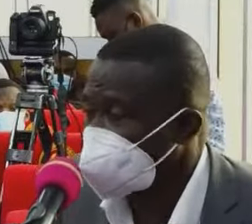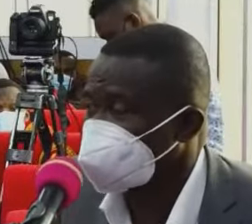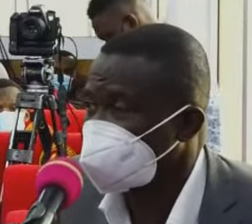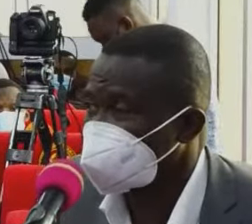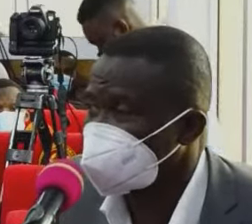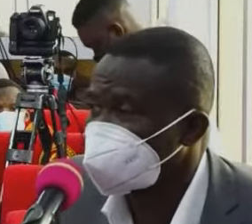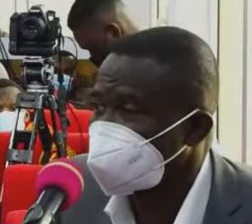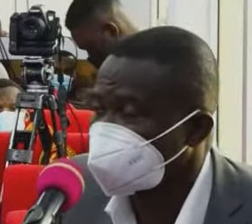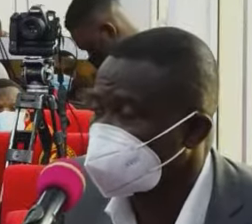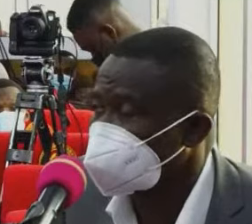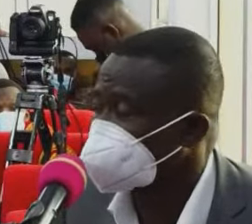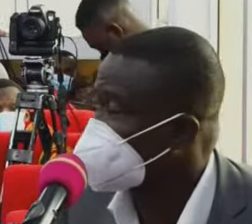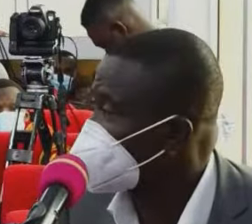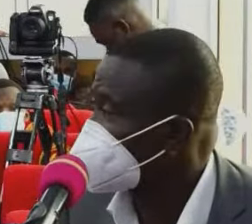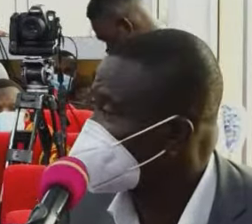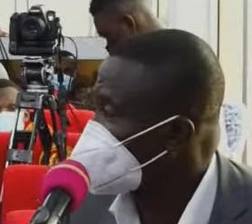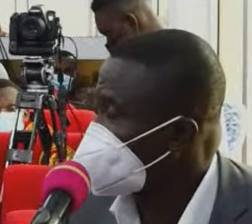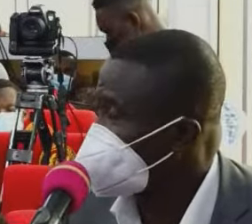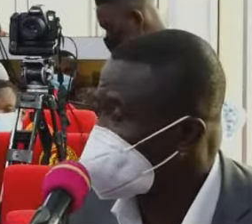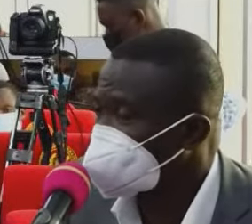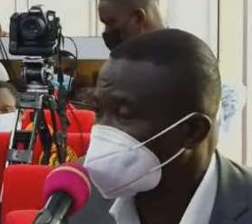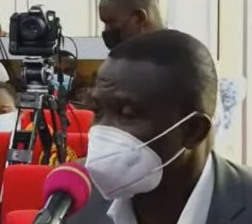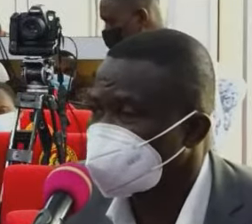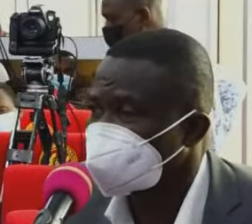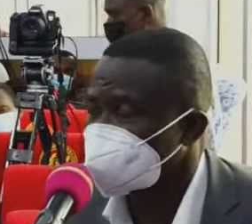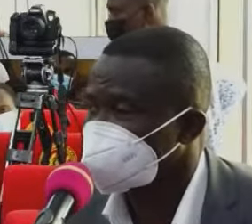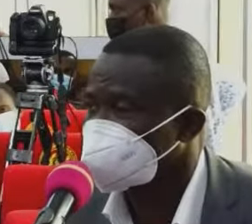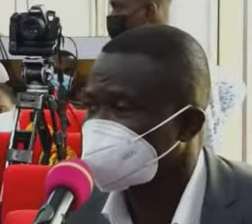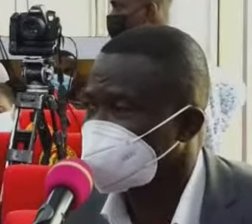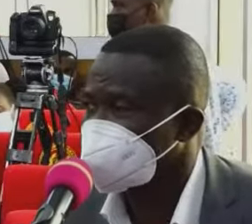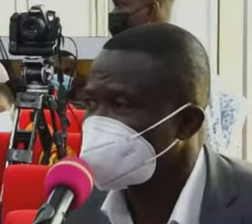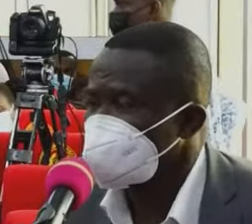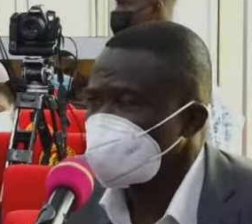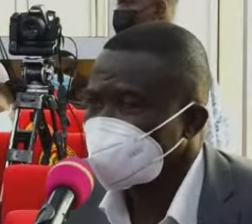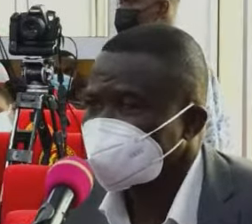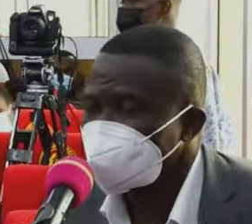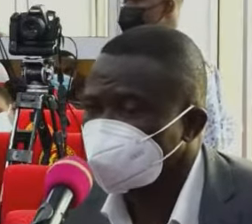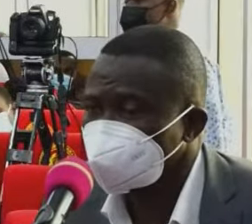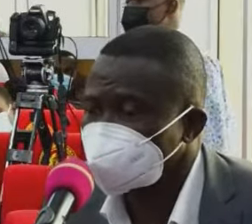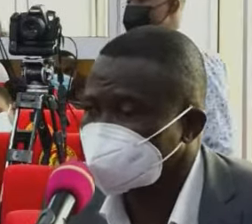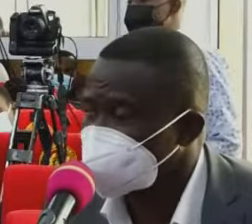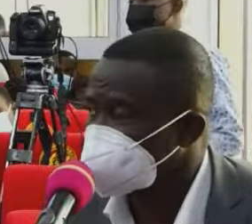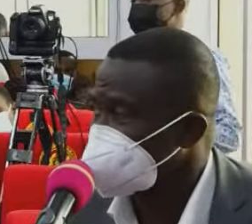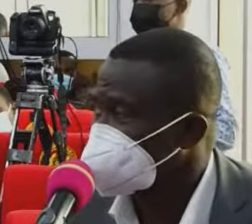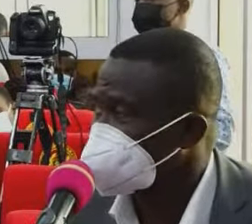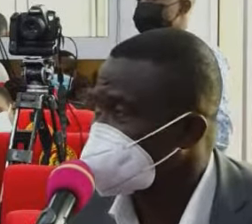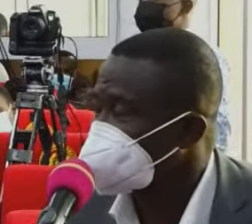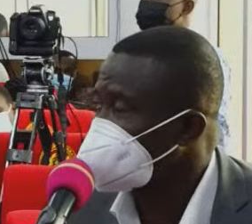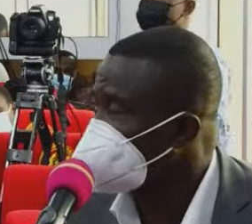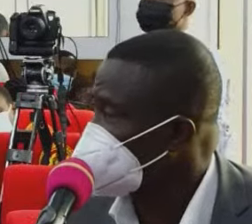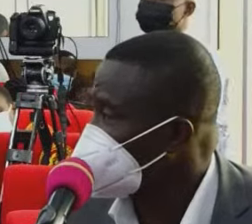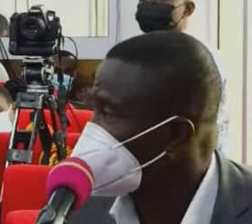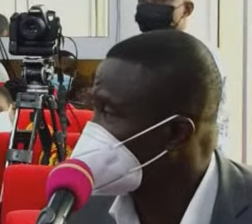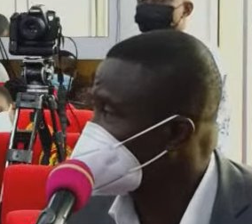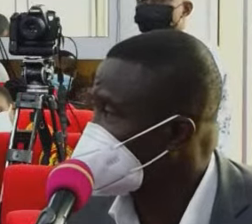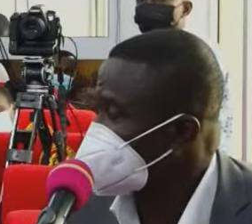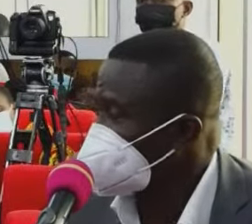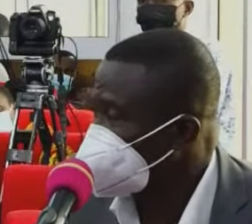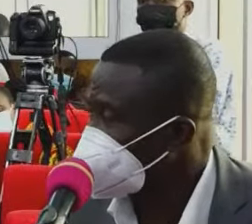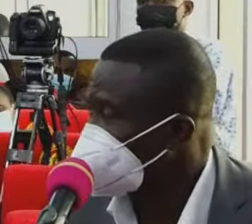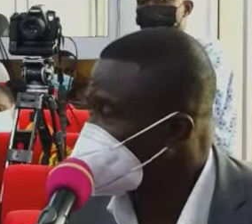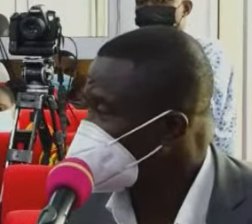GMA actually supervised and did. And one thing I want to say is that when it comes to such accidents and their